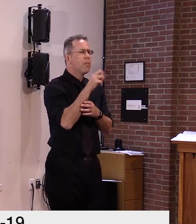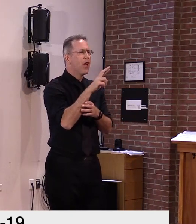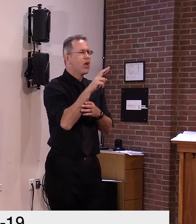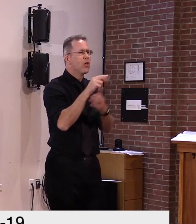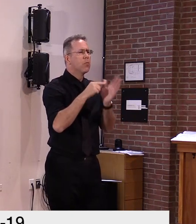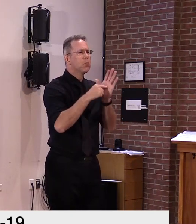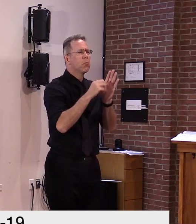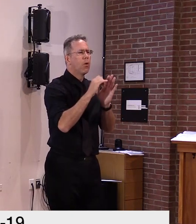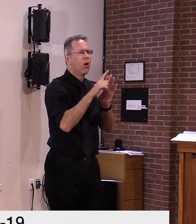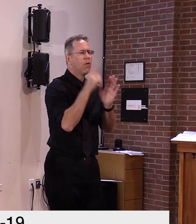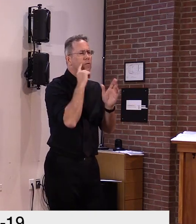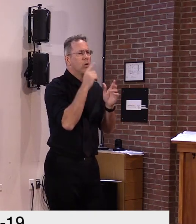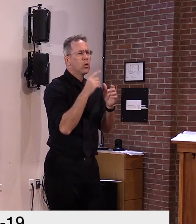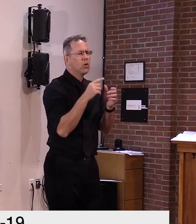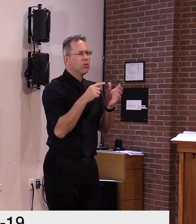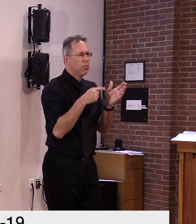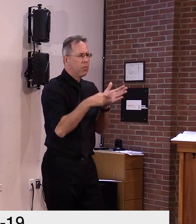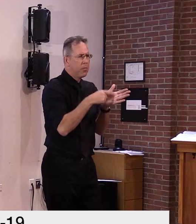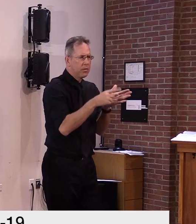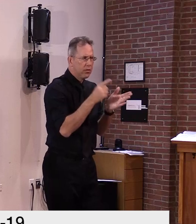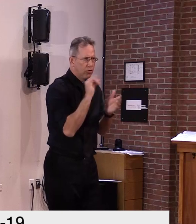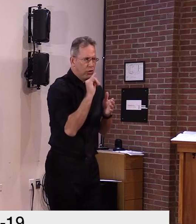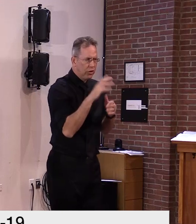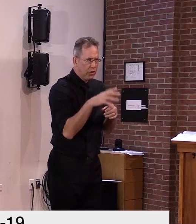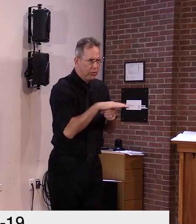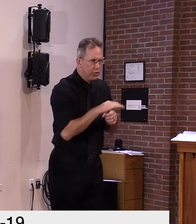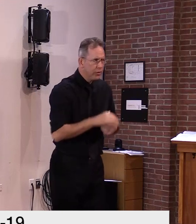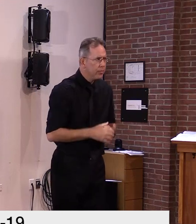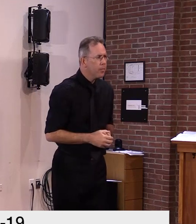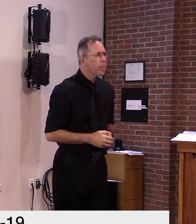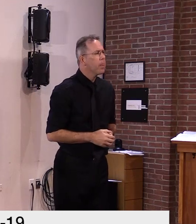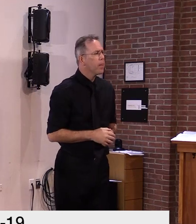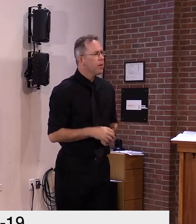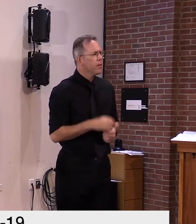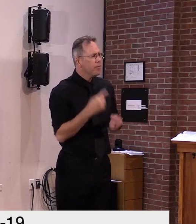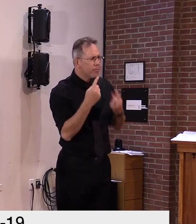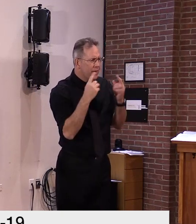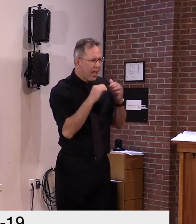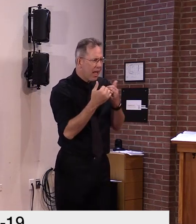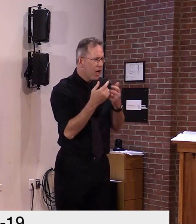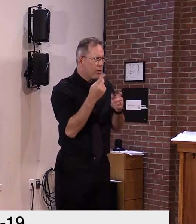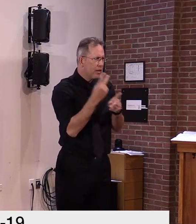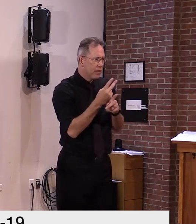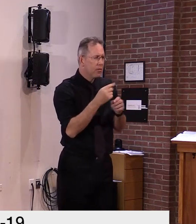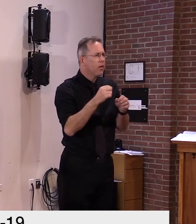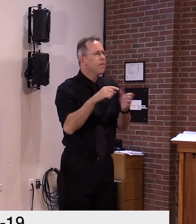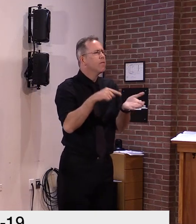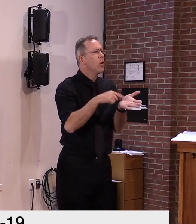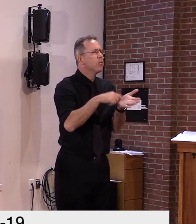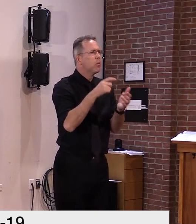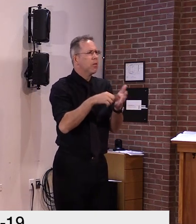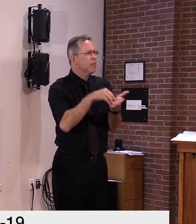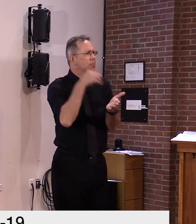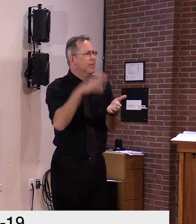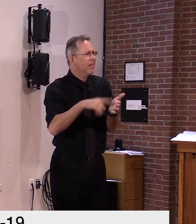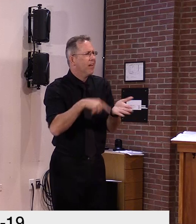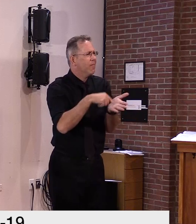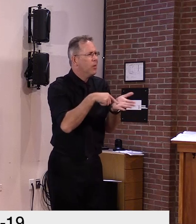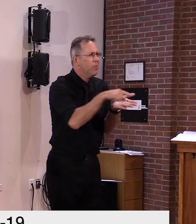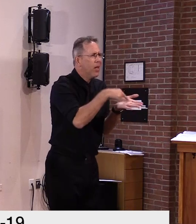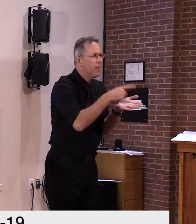have sort of a three-legged stool with healthcare. You have affordability, which you have to make sure that